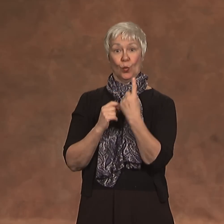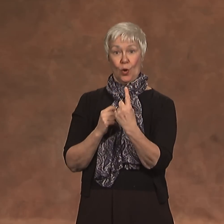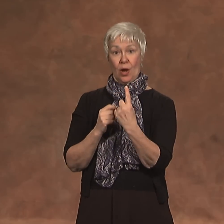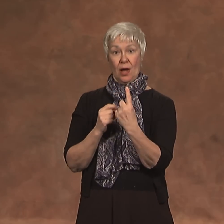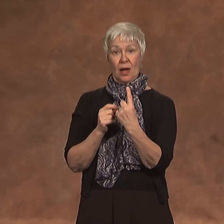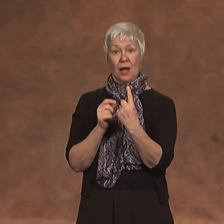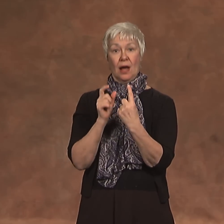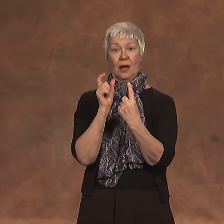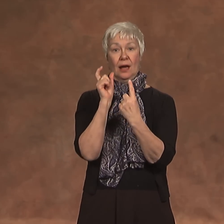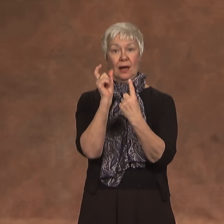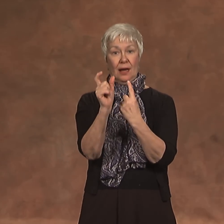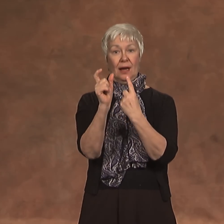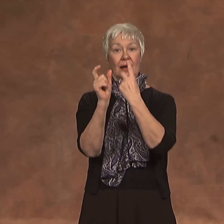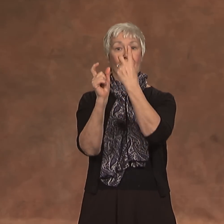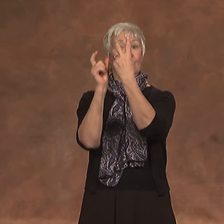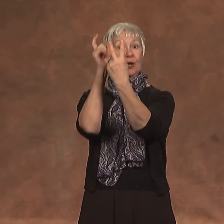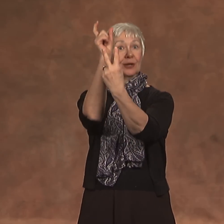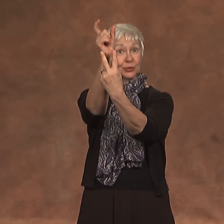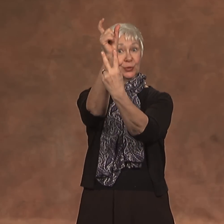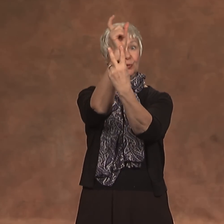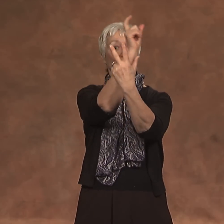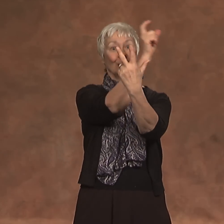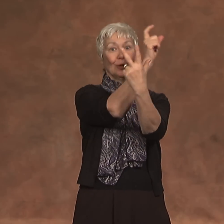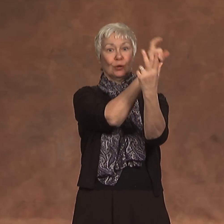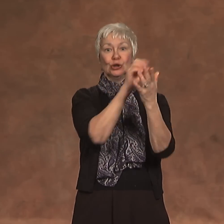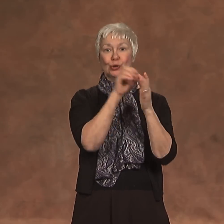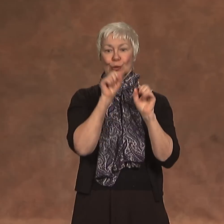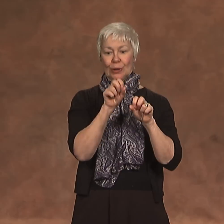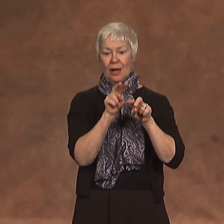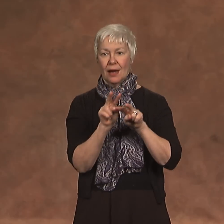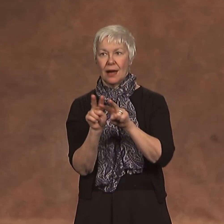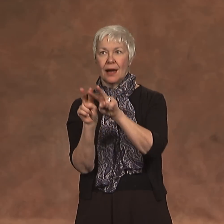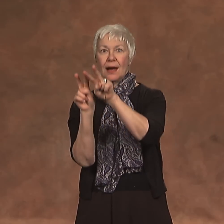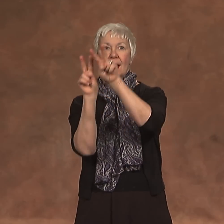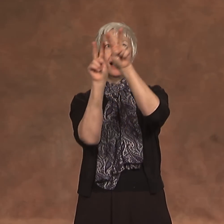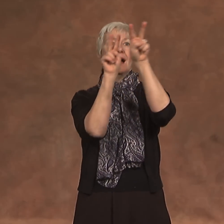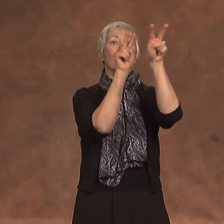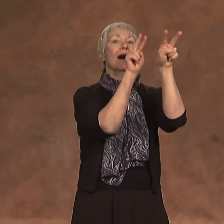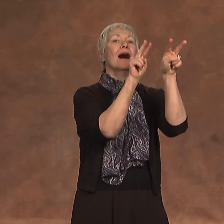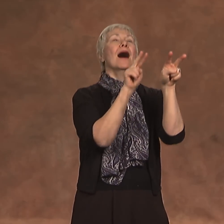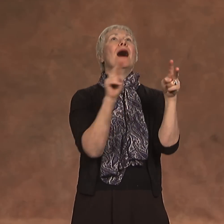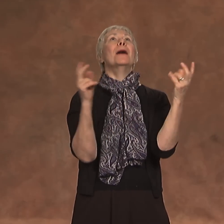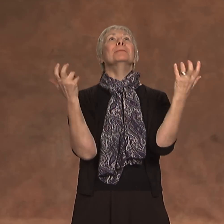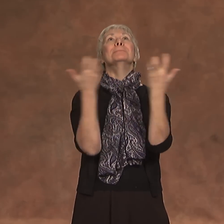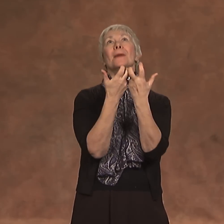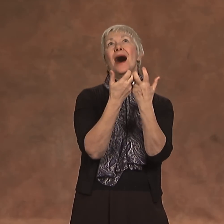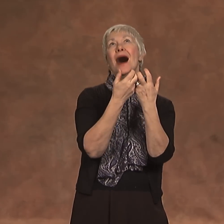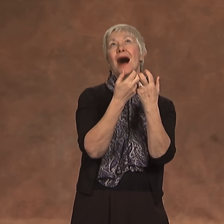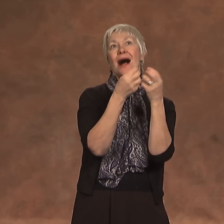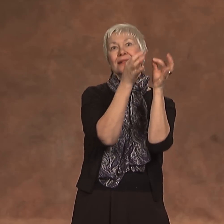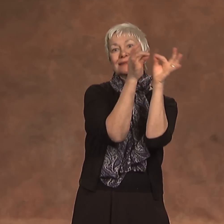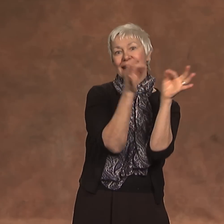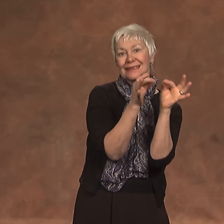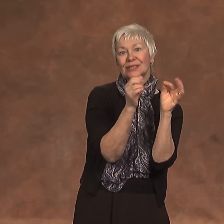the arrows and the numbers to guide the learner's eyes in a circular pattern from one information point to the